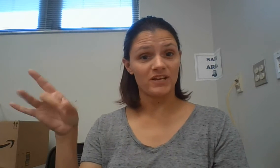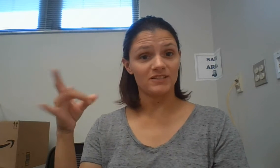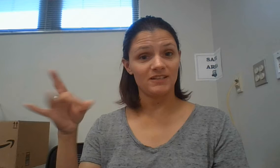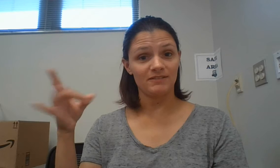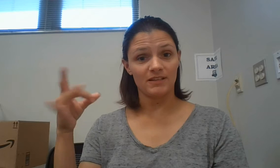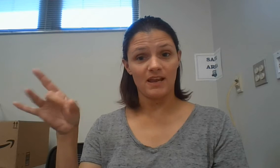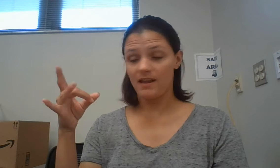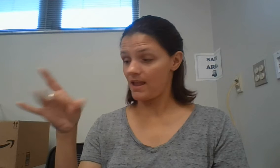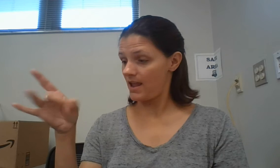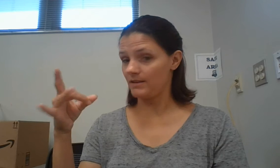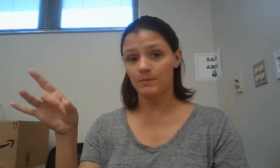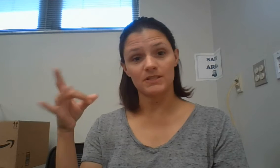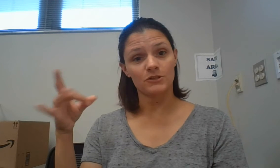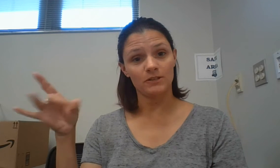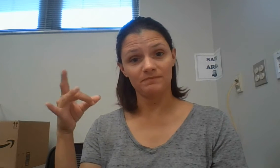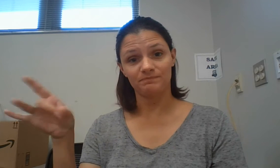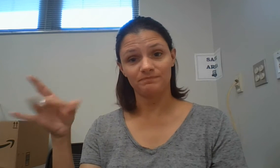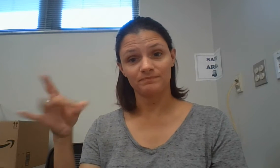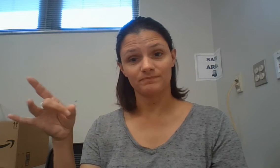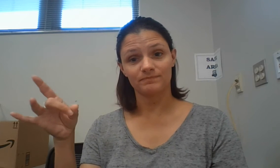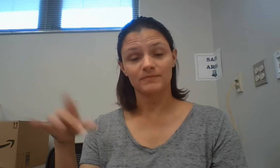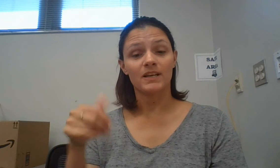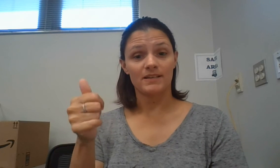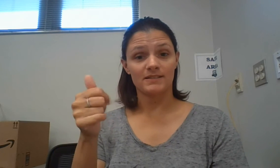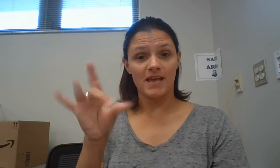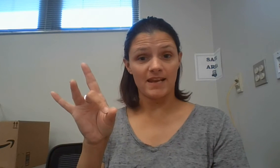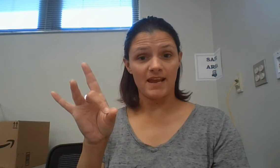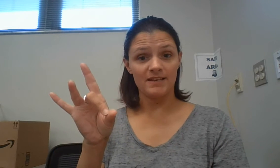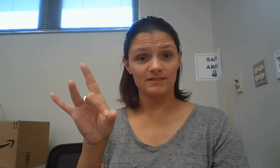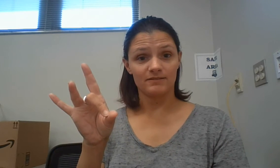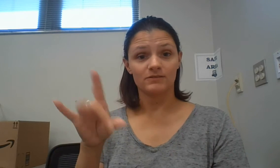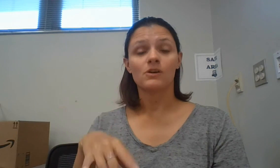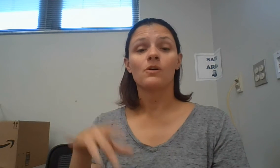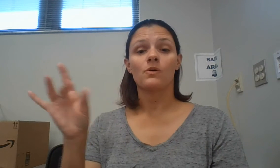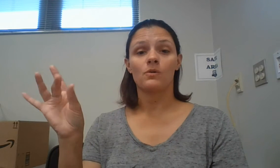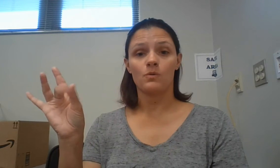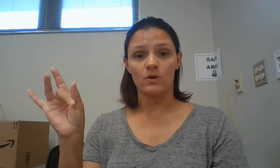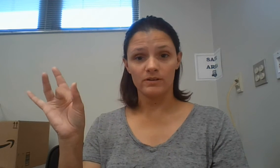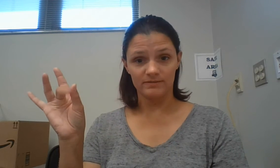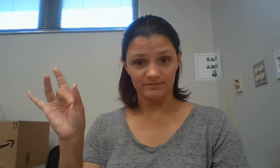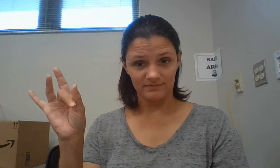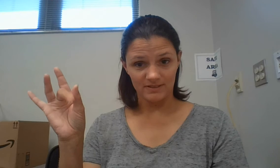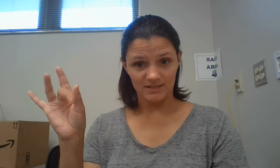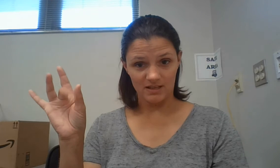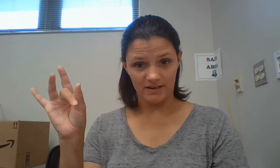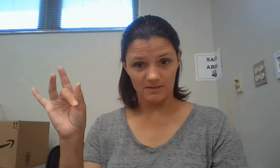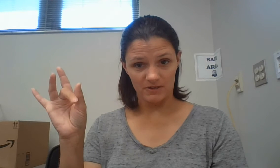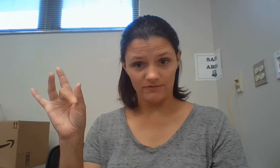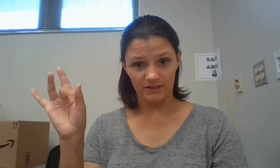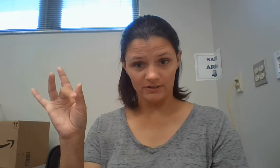18 in the 8th position. 10, 8. 4. Flooding the middle finger